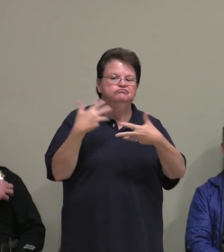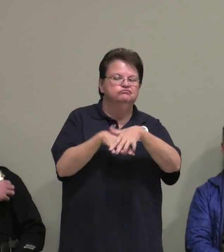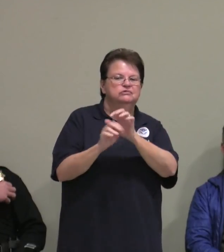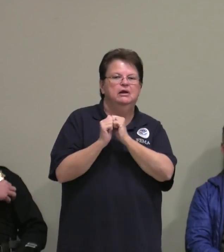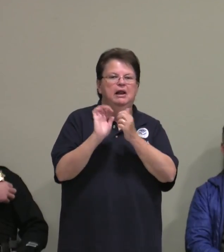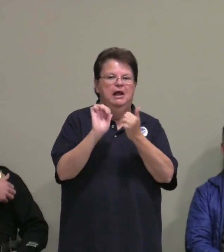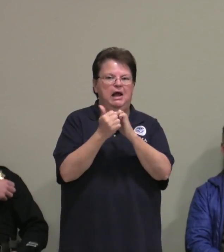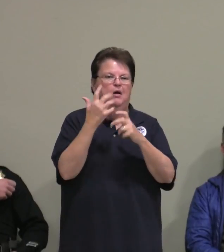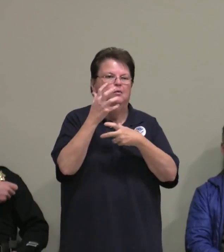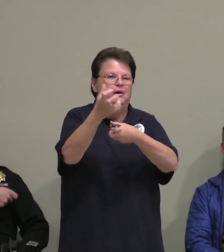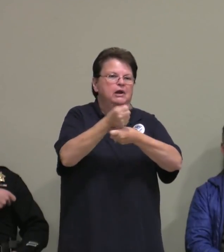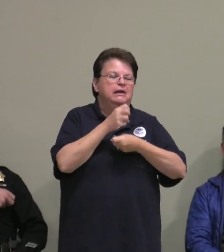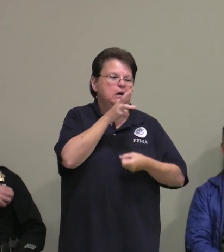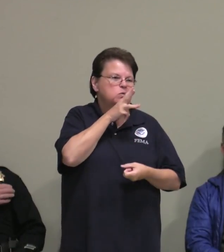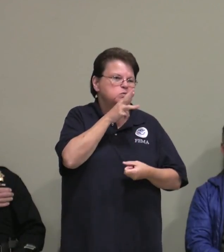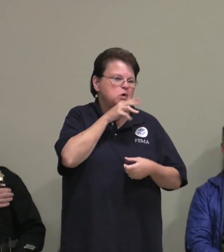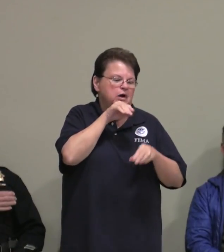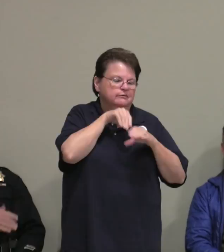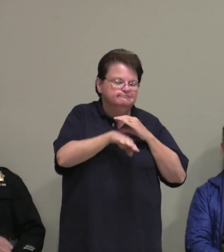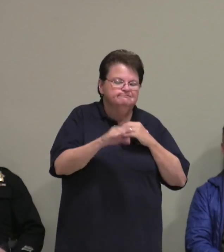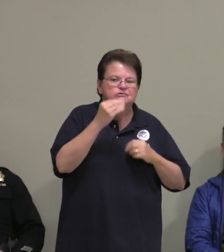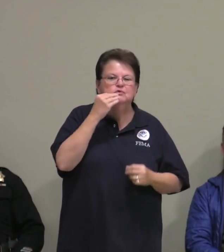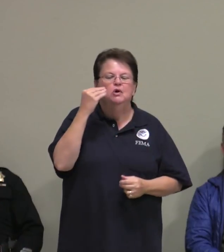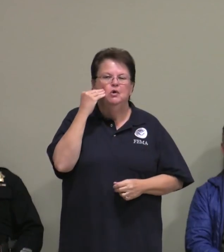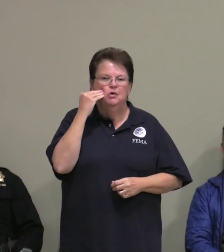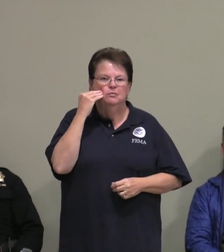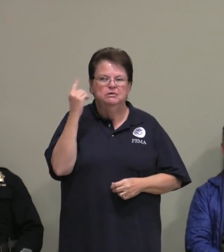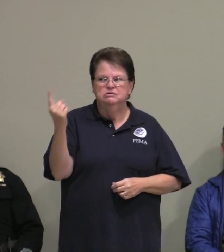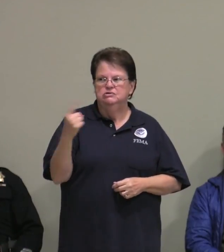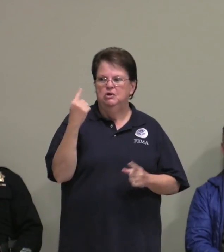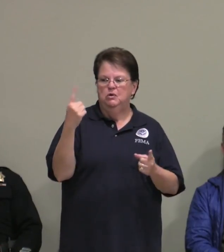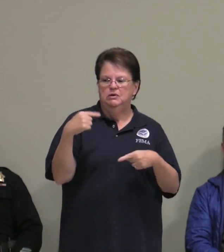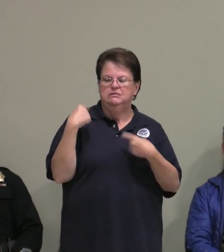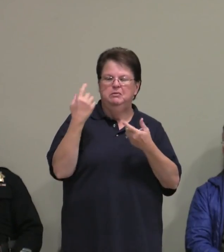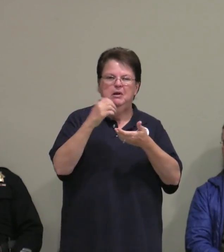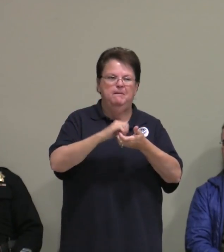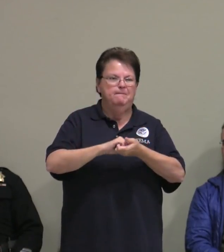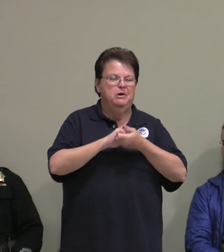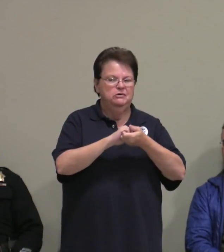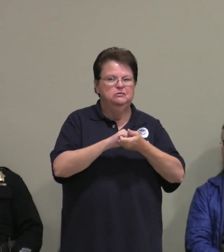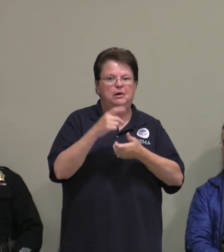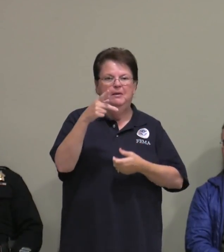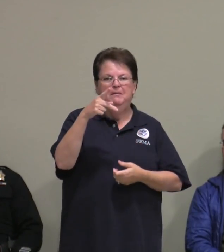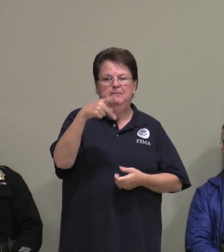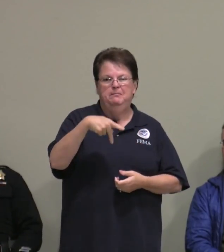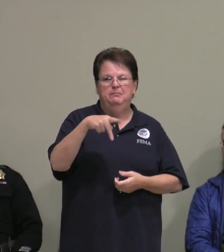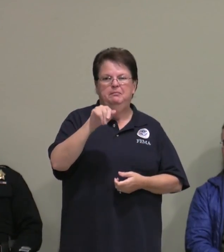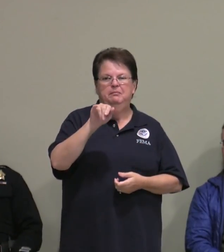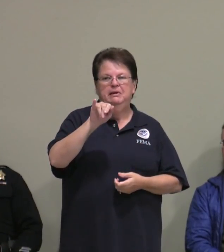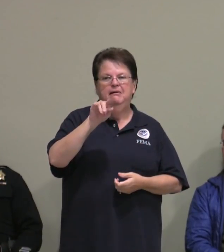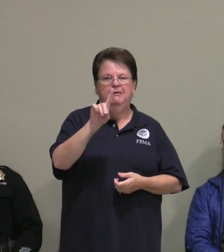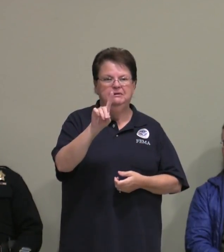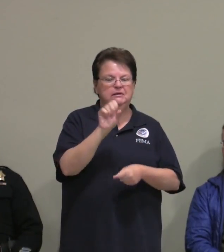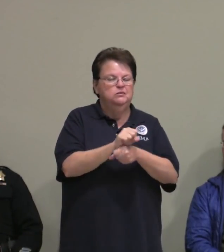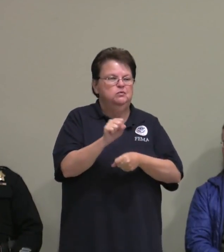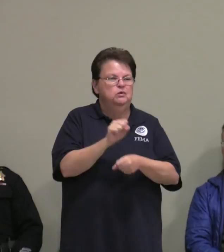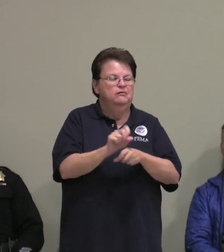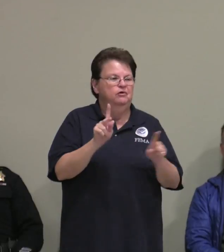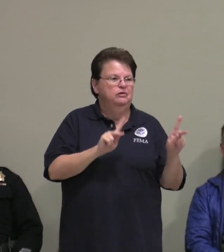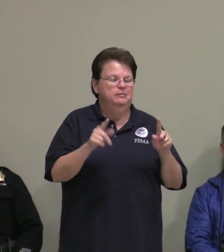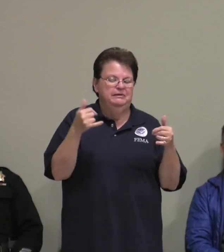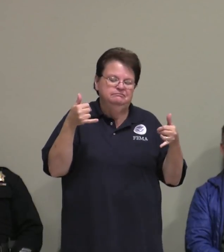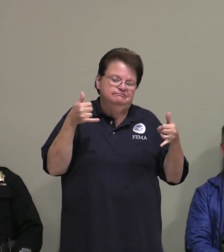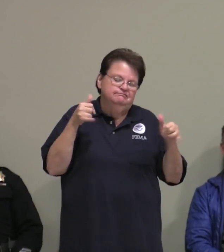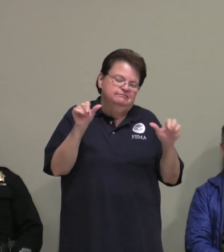how are we going to get water to our homes? It has always been a partnership where PID worked for the people and it is still